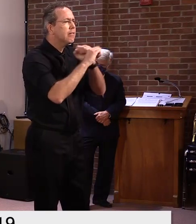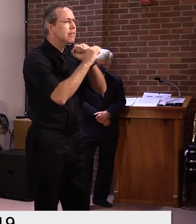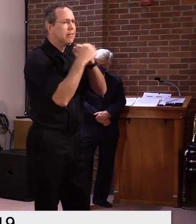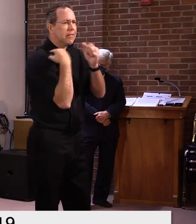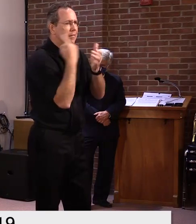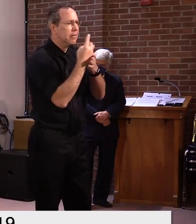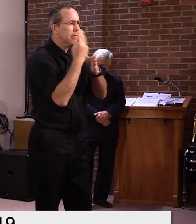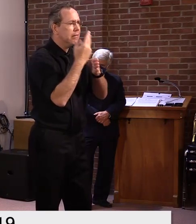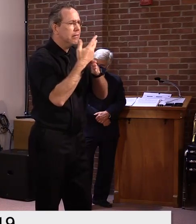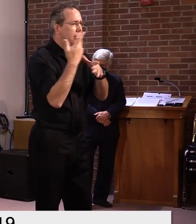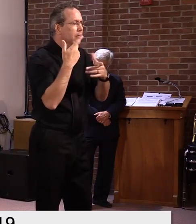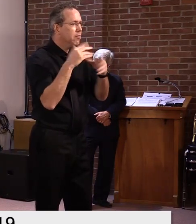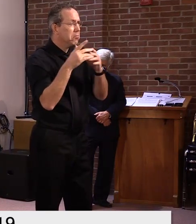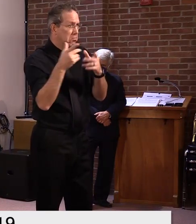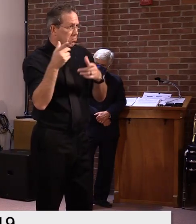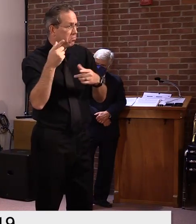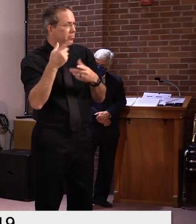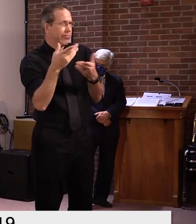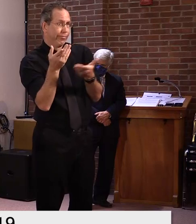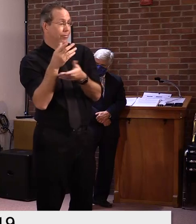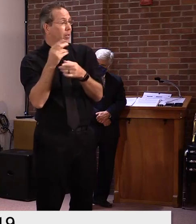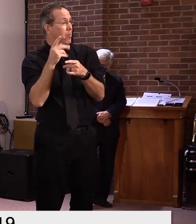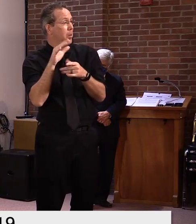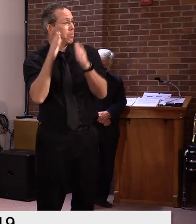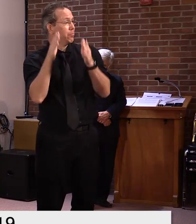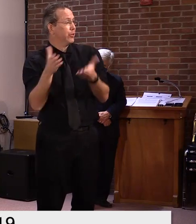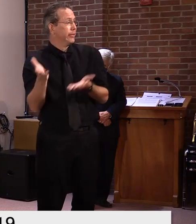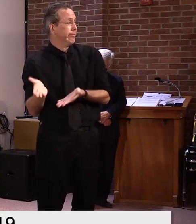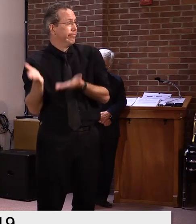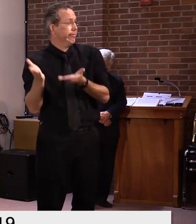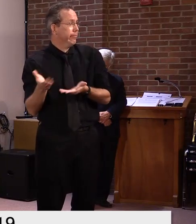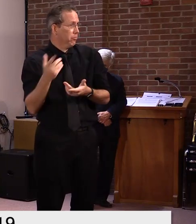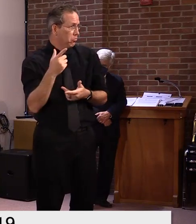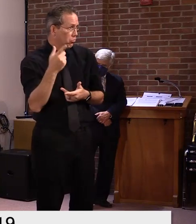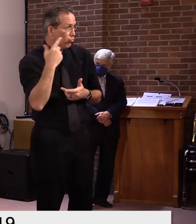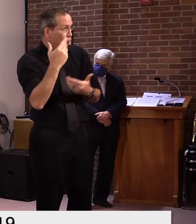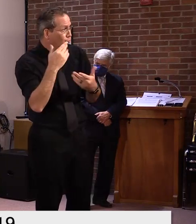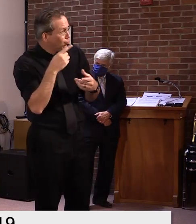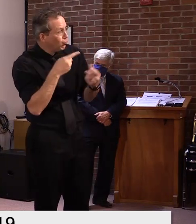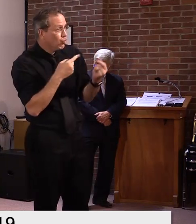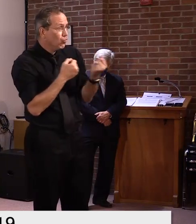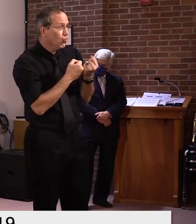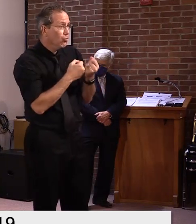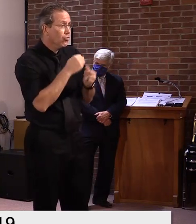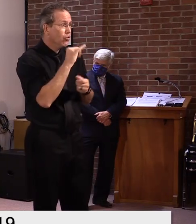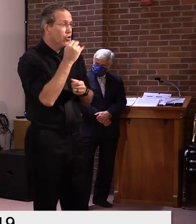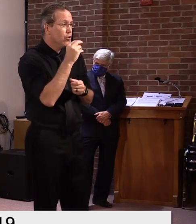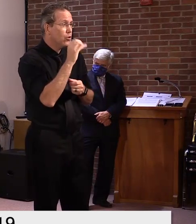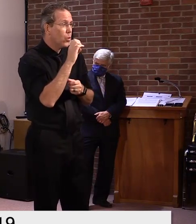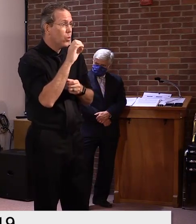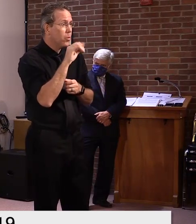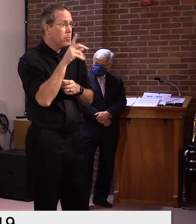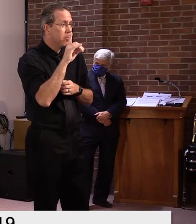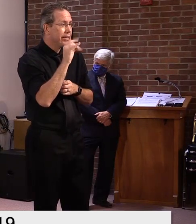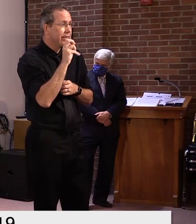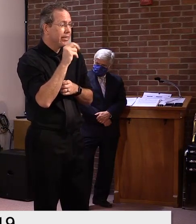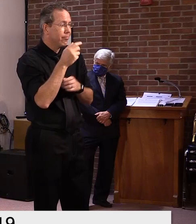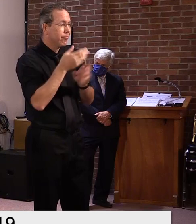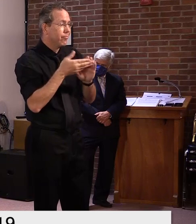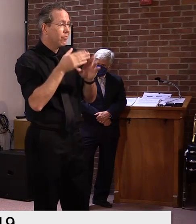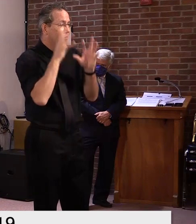I've been quite adamant in not supporting the president. I won't be voting for President